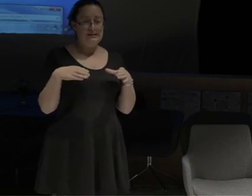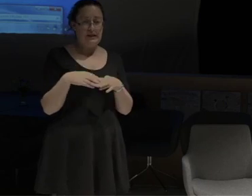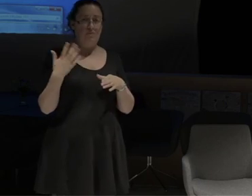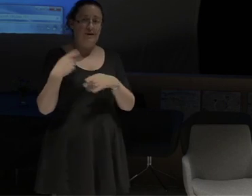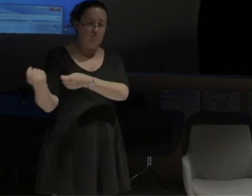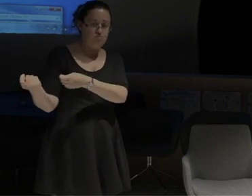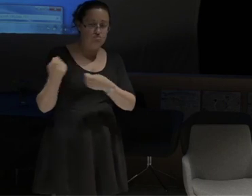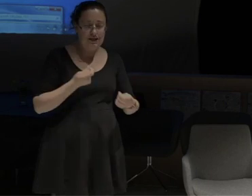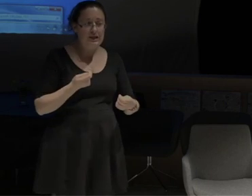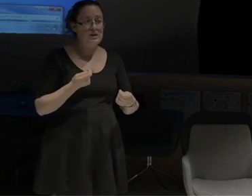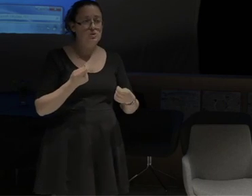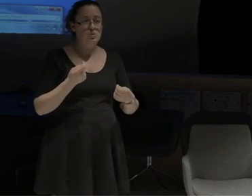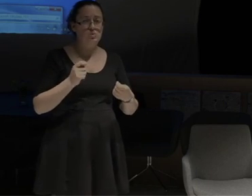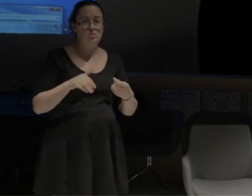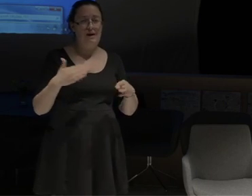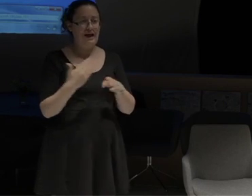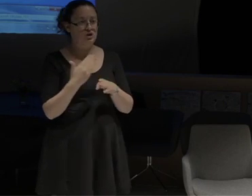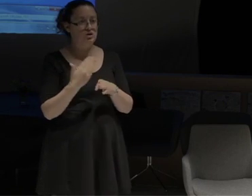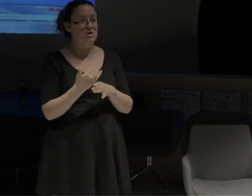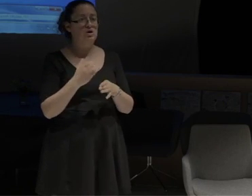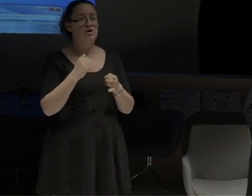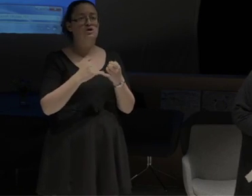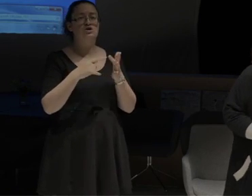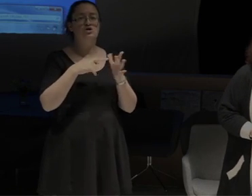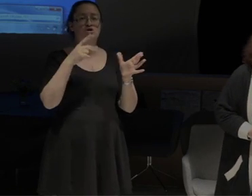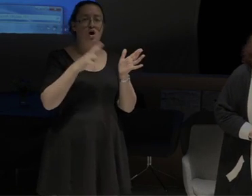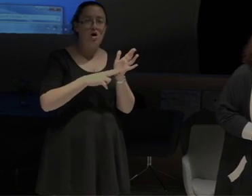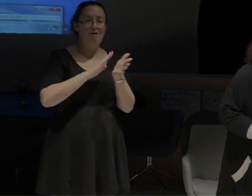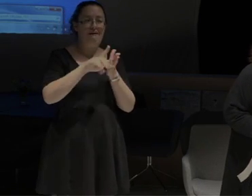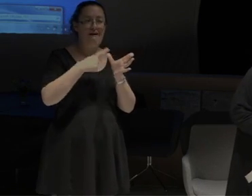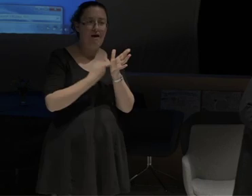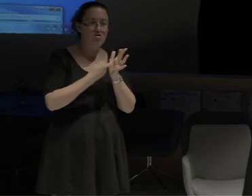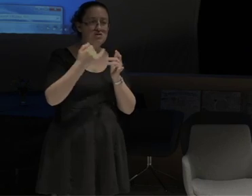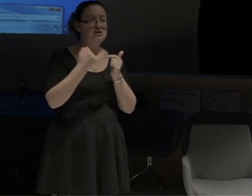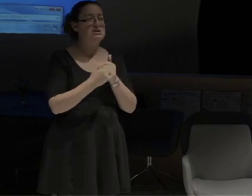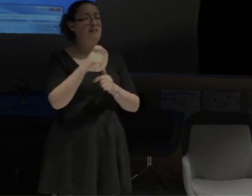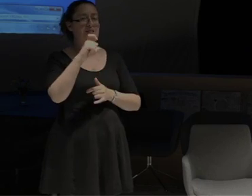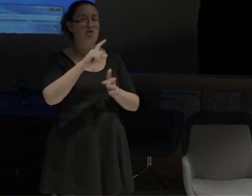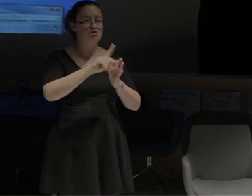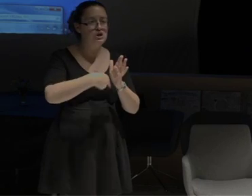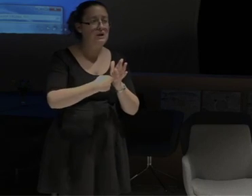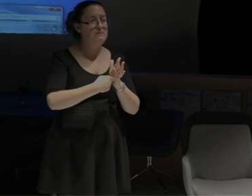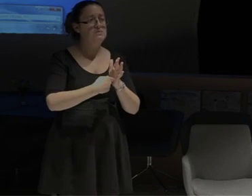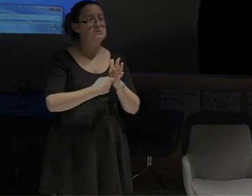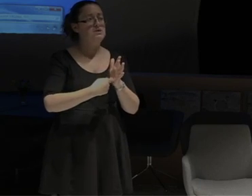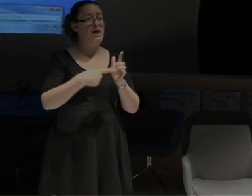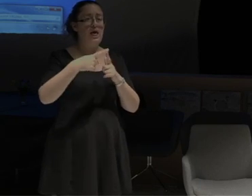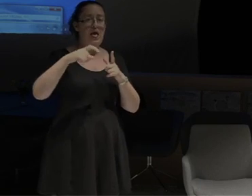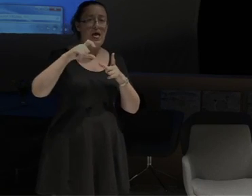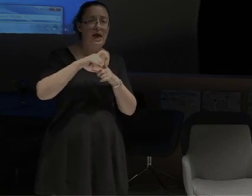in, who've made things happen. So people like Sean Harris and Catherine James, who've been really instrumental in it. Ed Melia, who's